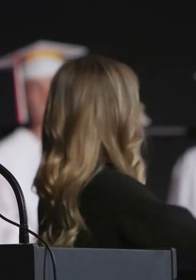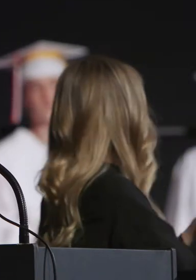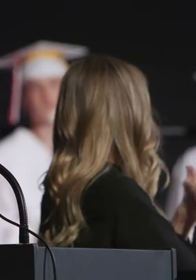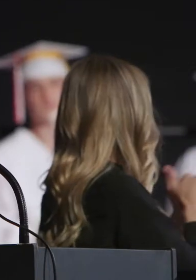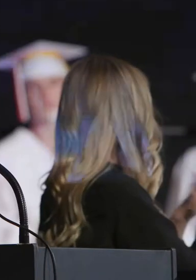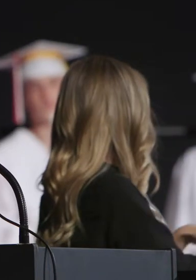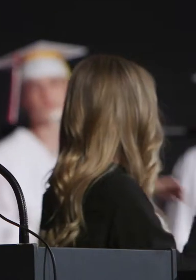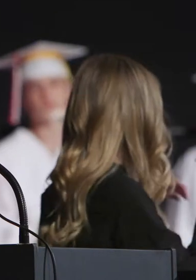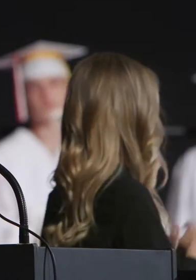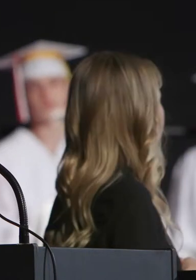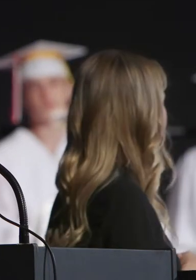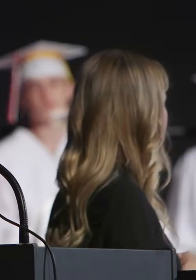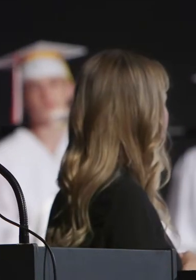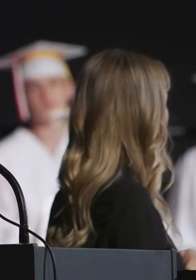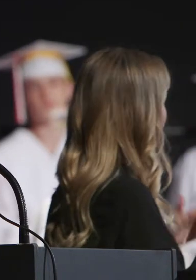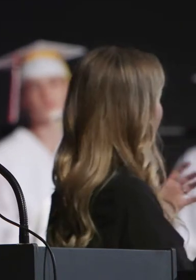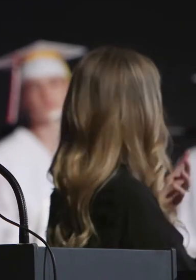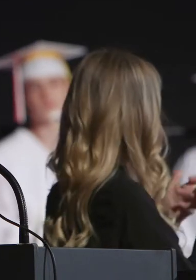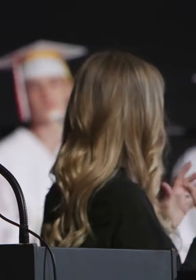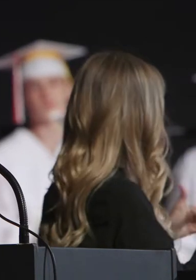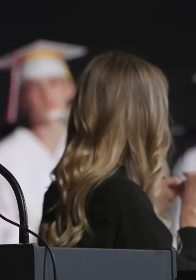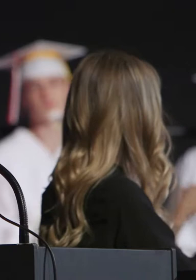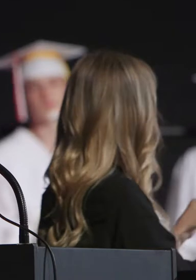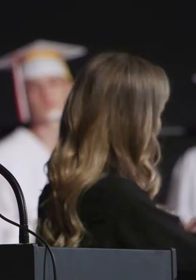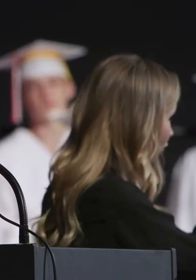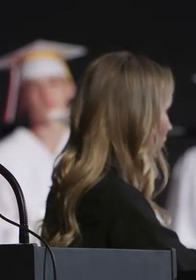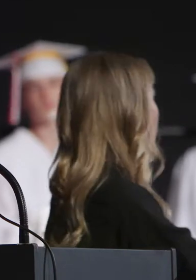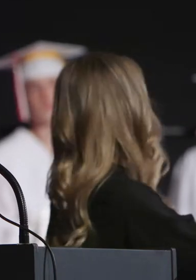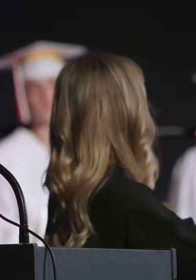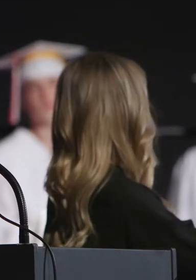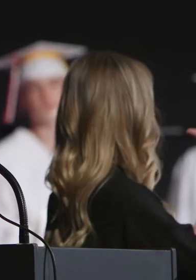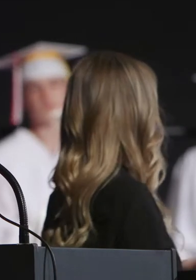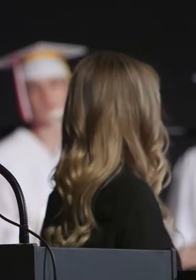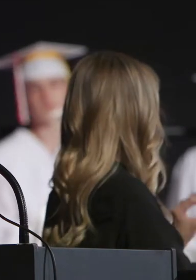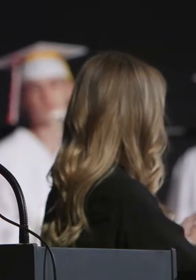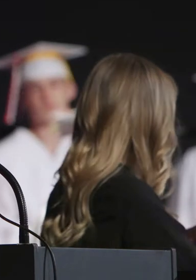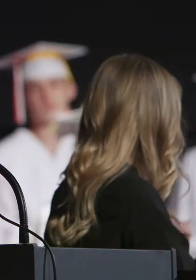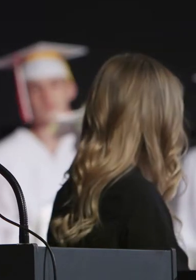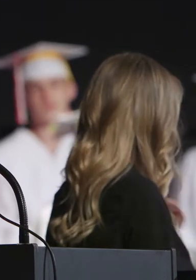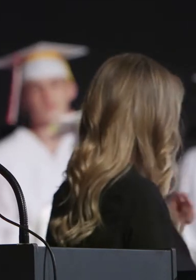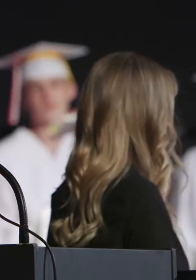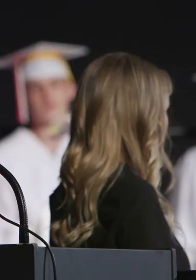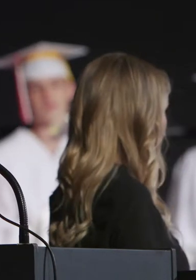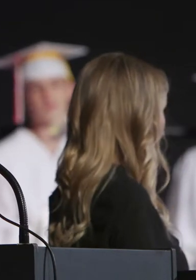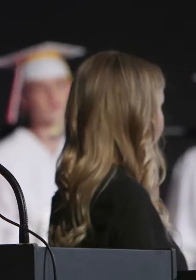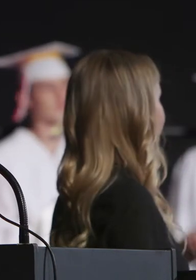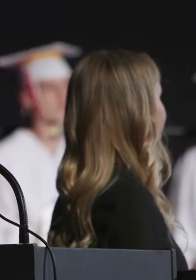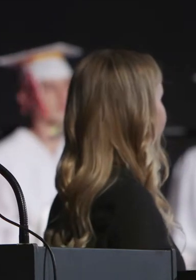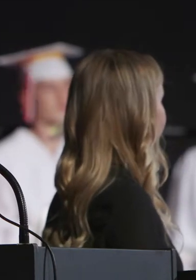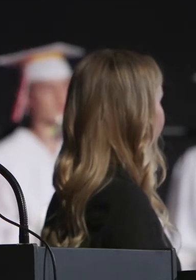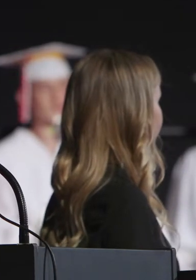or knowledge bowl. Classmates standing together to protest the lack of climate change action. Classmates supporting each other in each of our